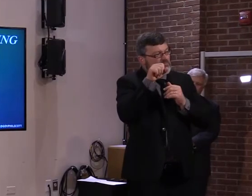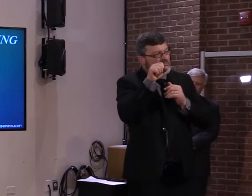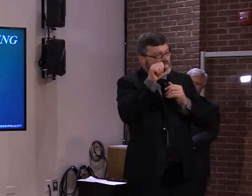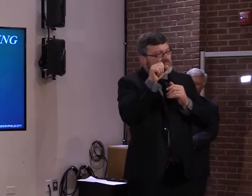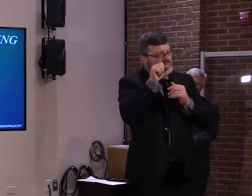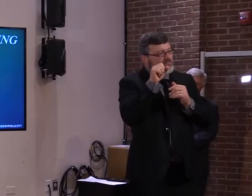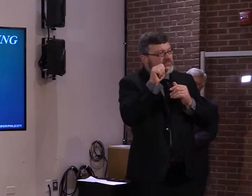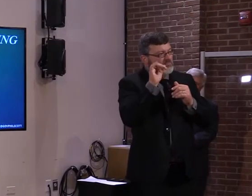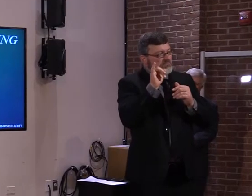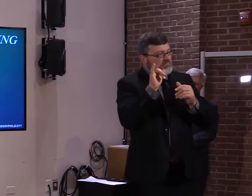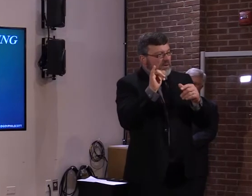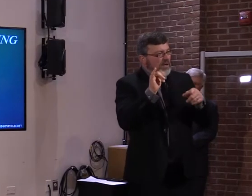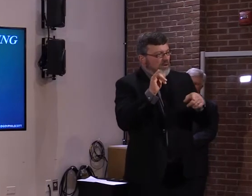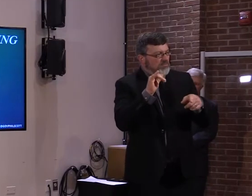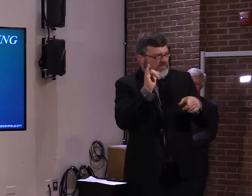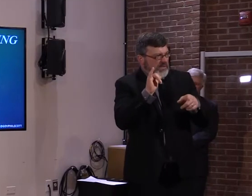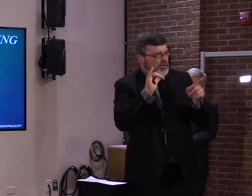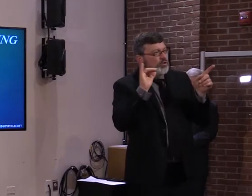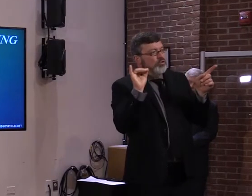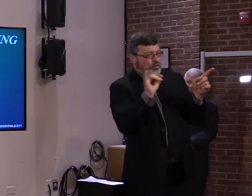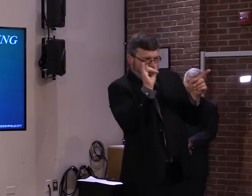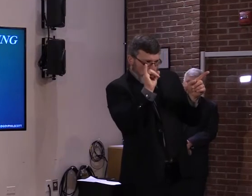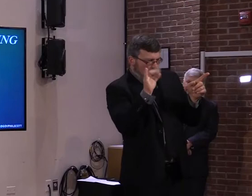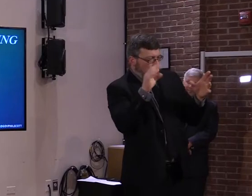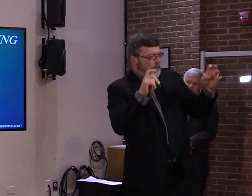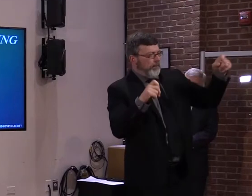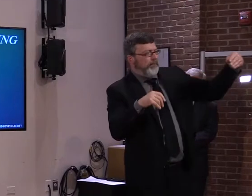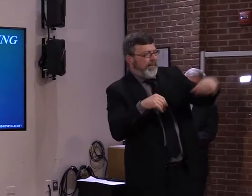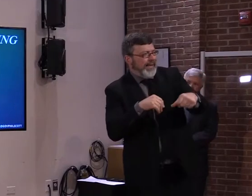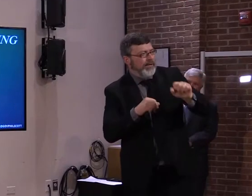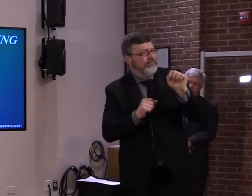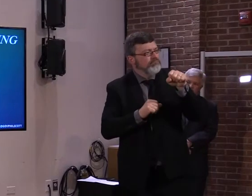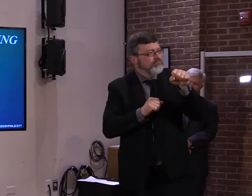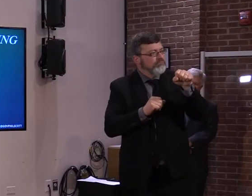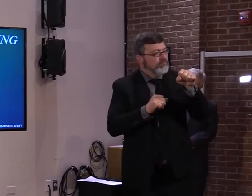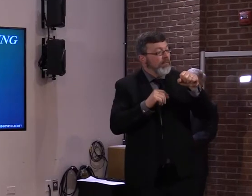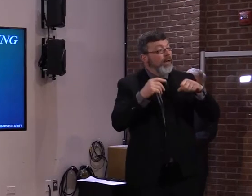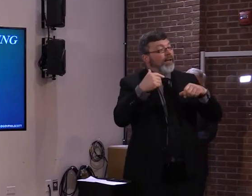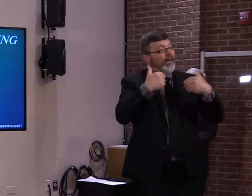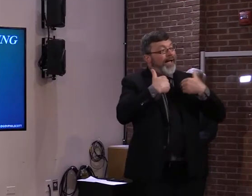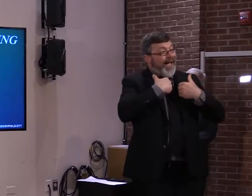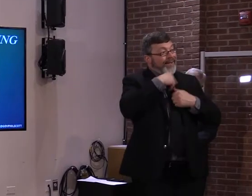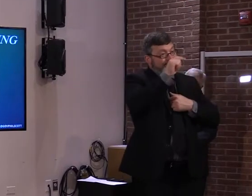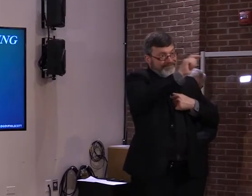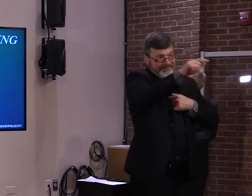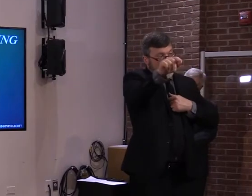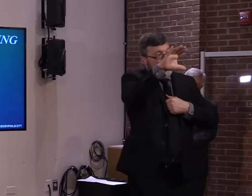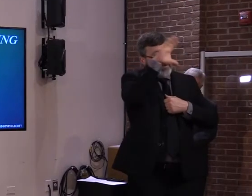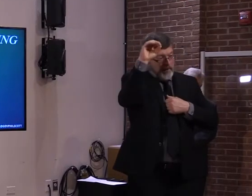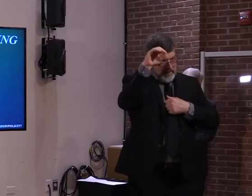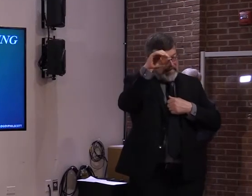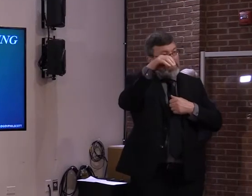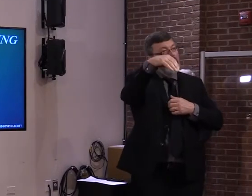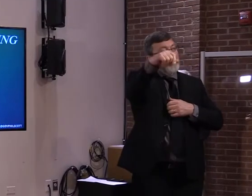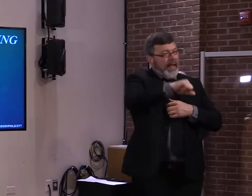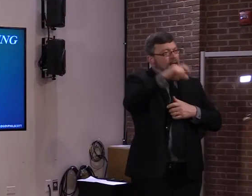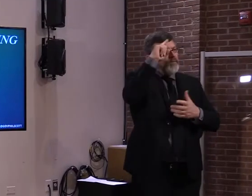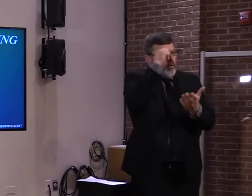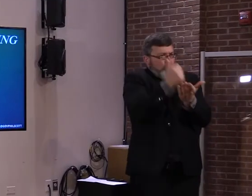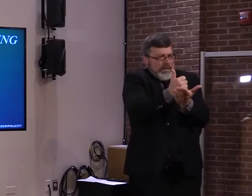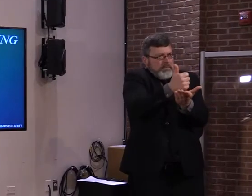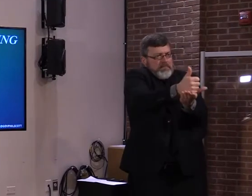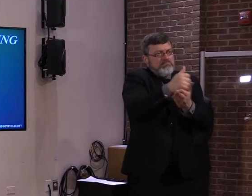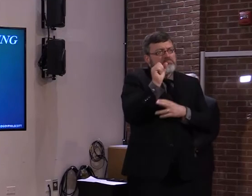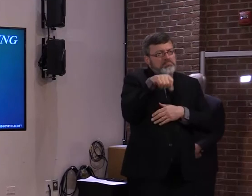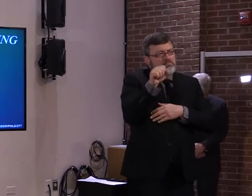We also required that commercial insurers cover the cost of treatment without any out-of-pocket expense to Vermonters as well,